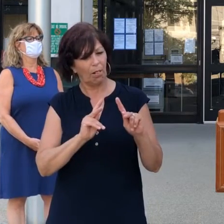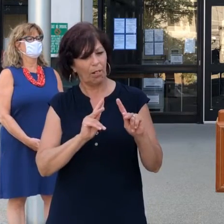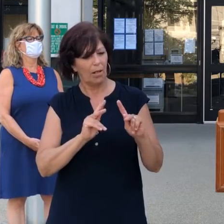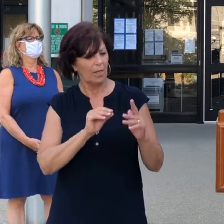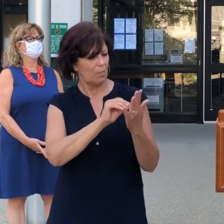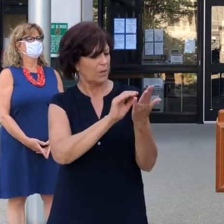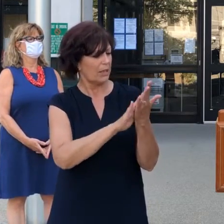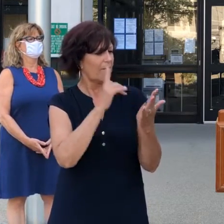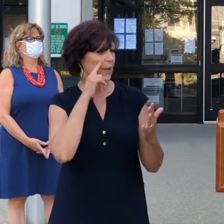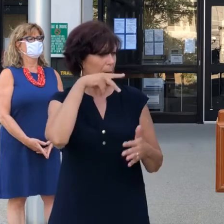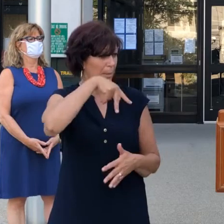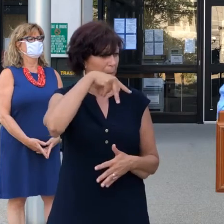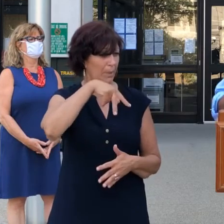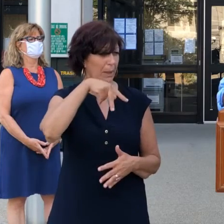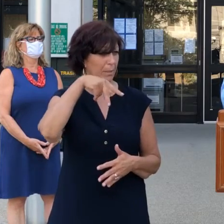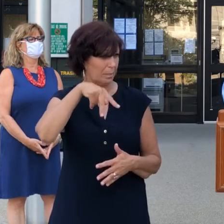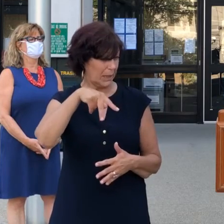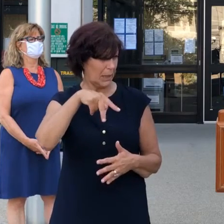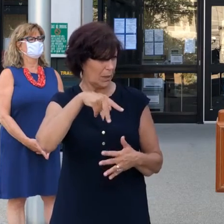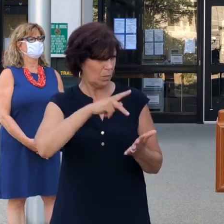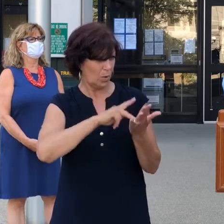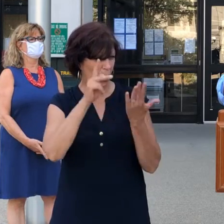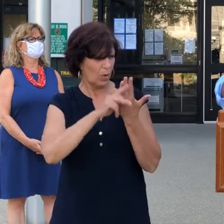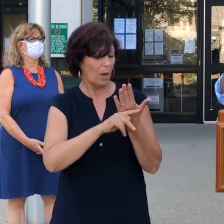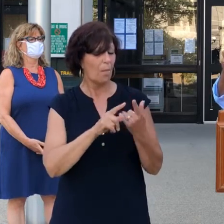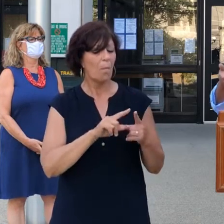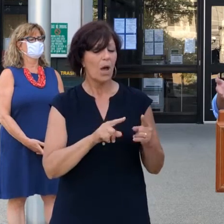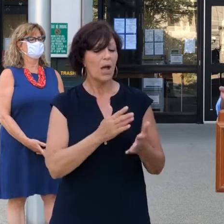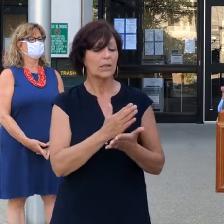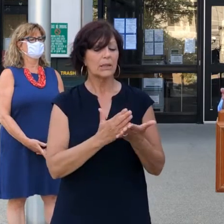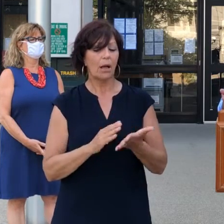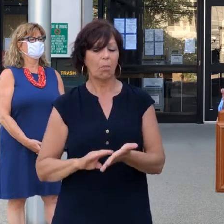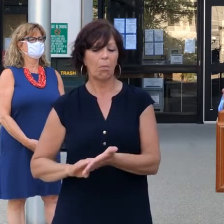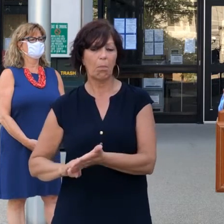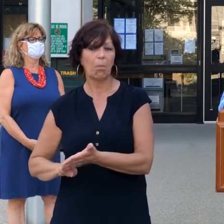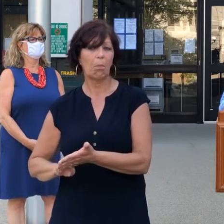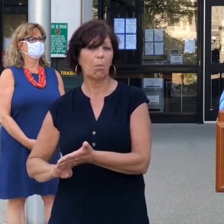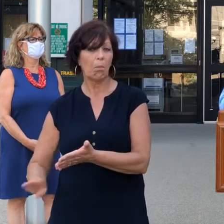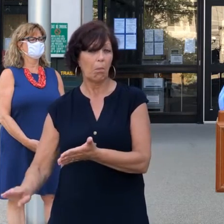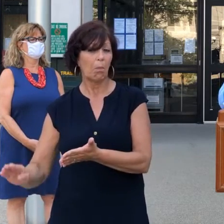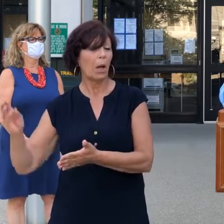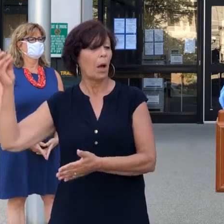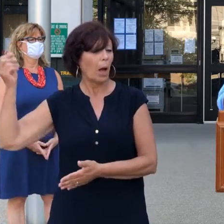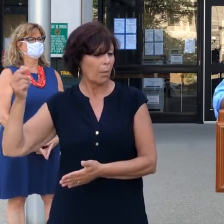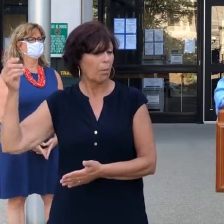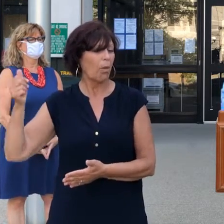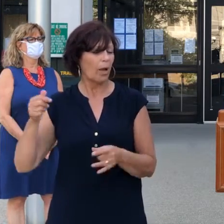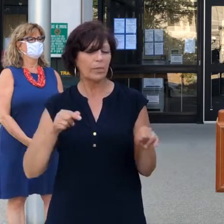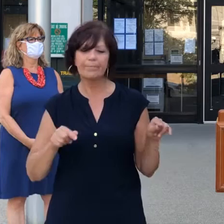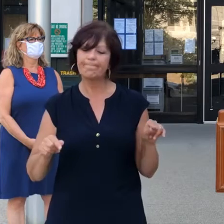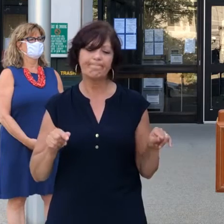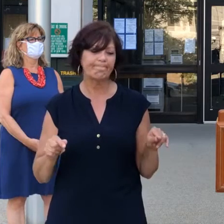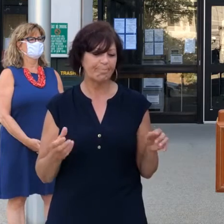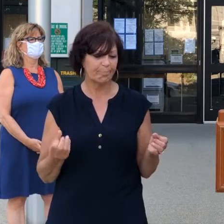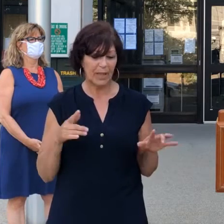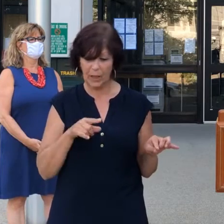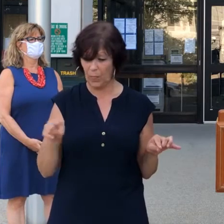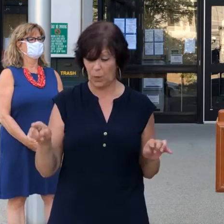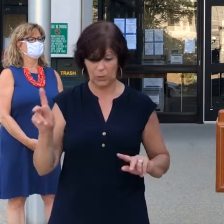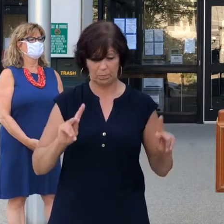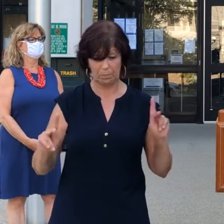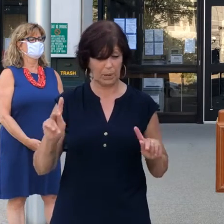program, though some of their employees that they furloughed were actually on unemployment. and a number of those individuals